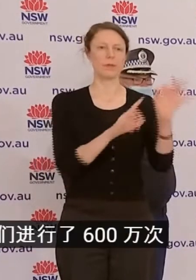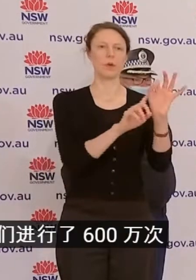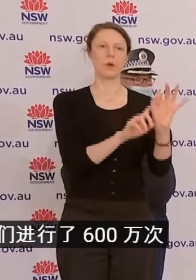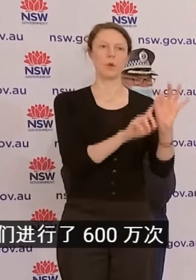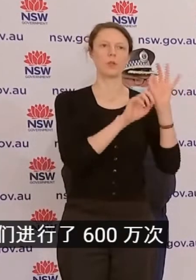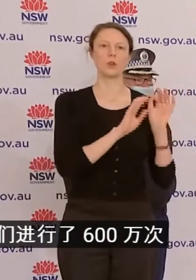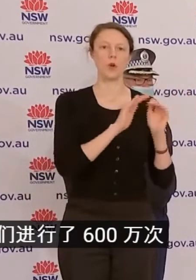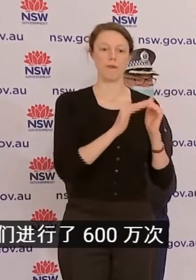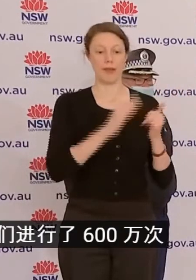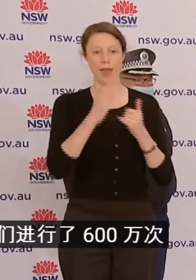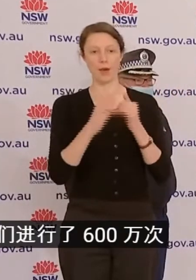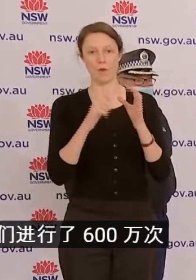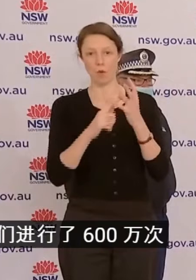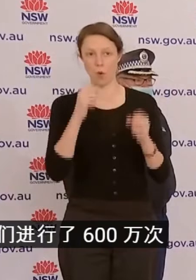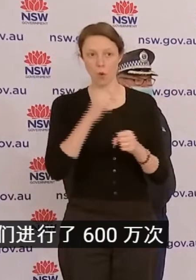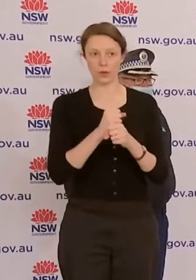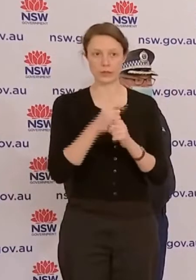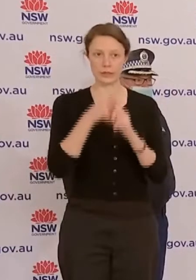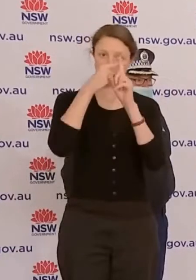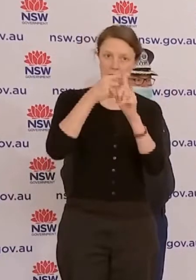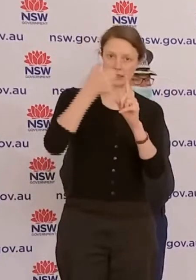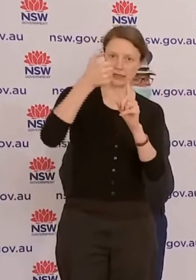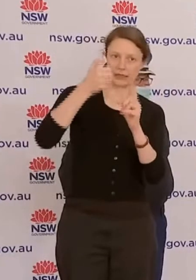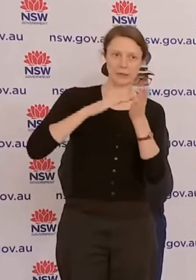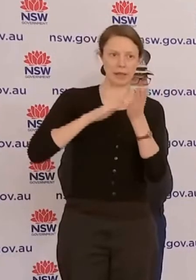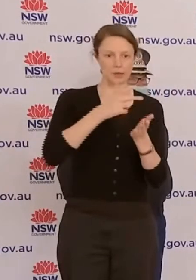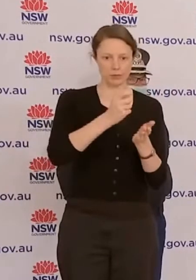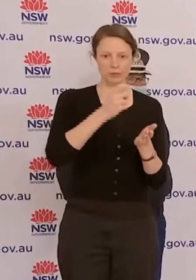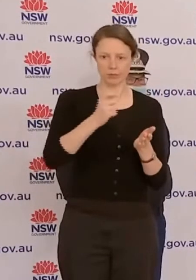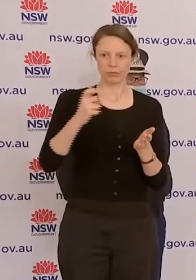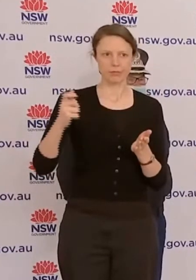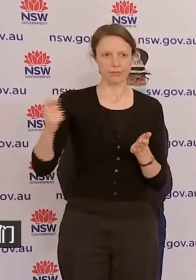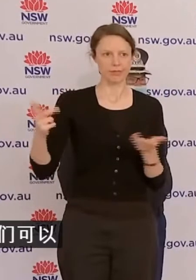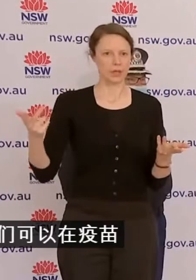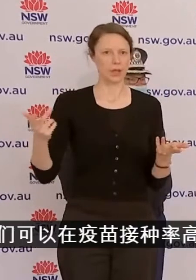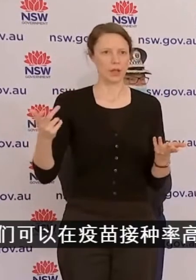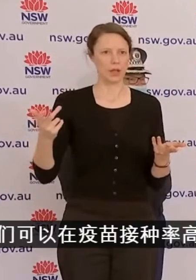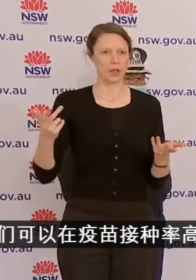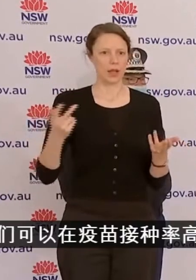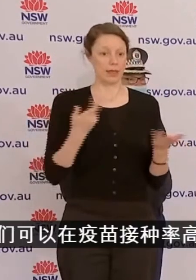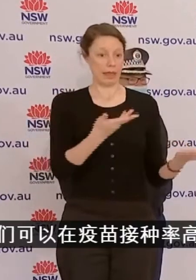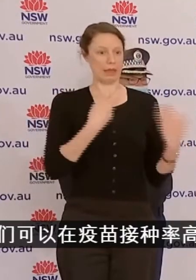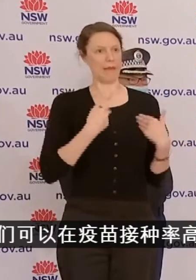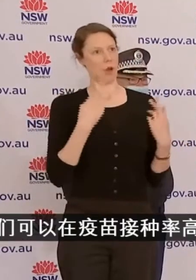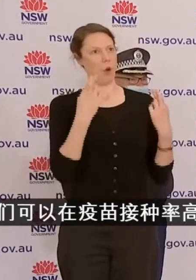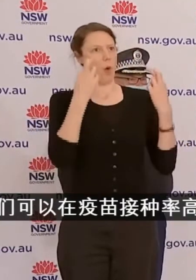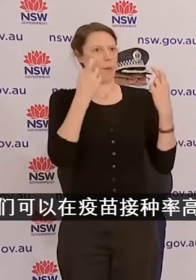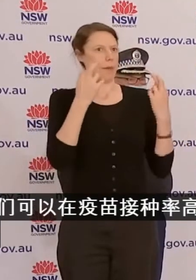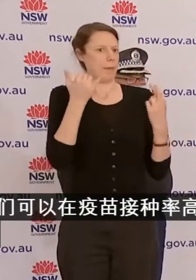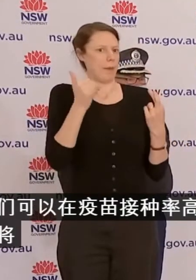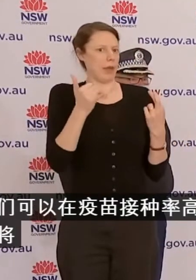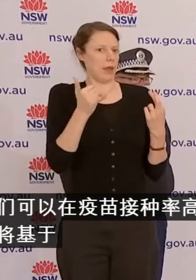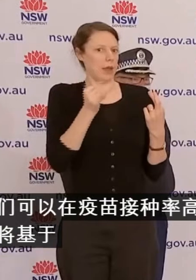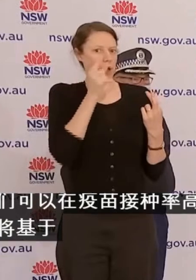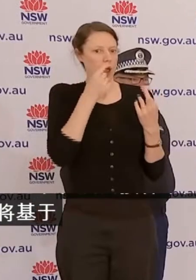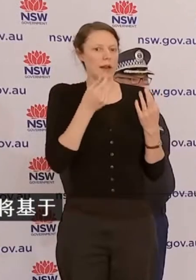million jabs delivered, we can have some additional freedoms in places with high vaccination rates and low cases. All of those decisions will